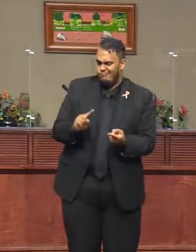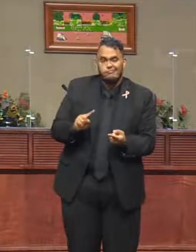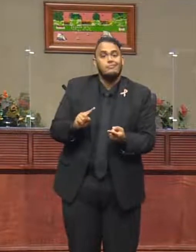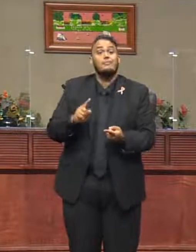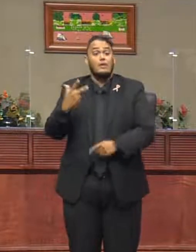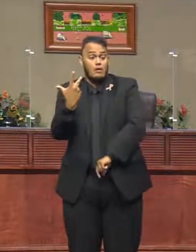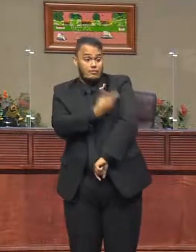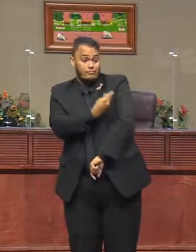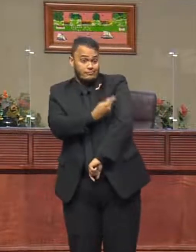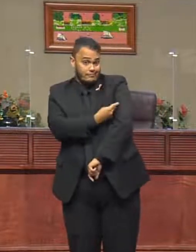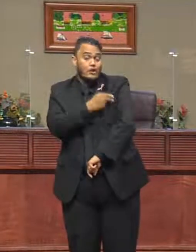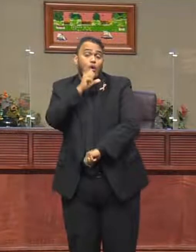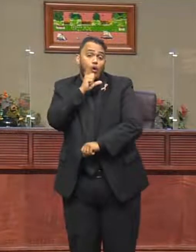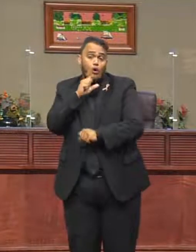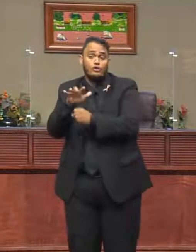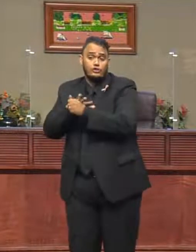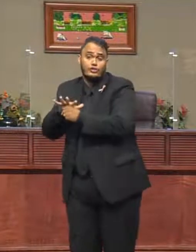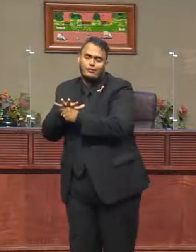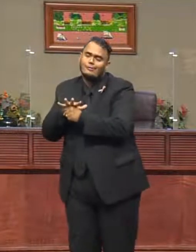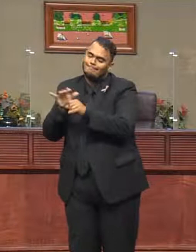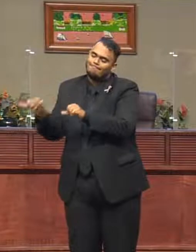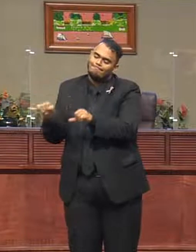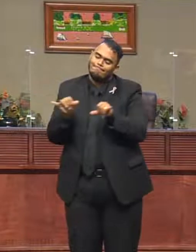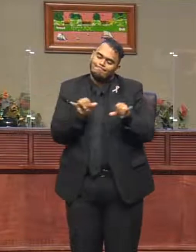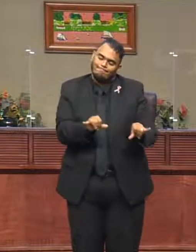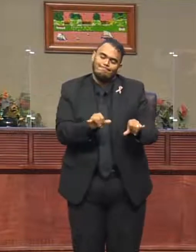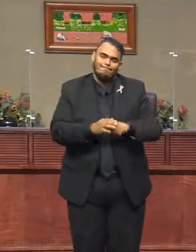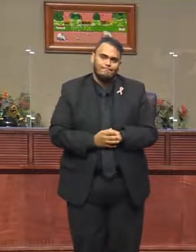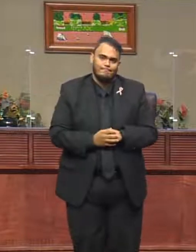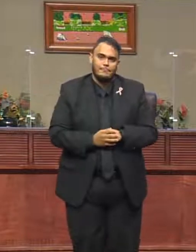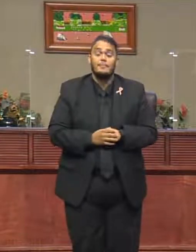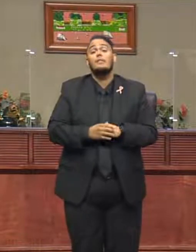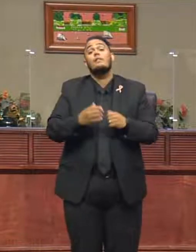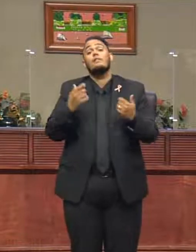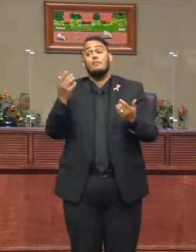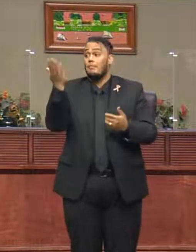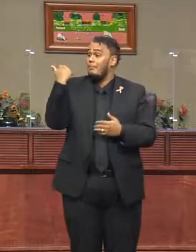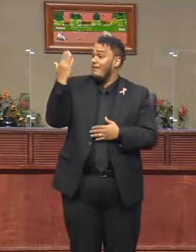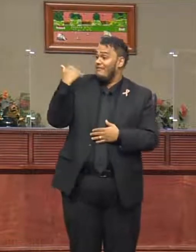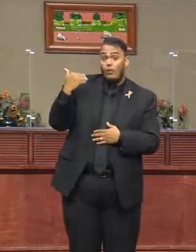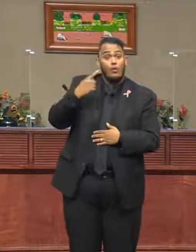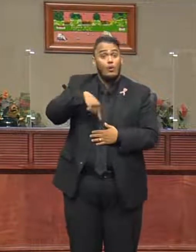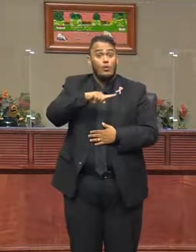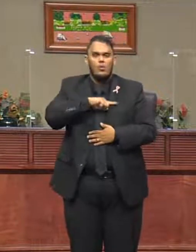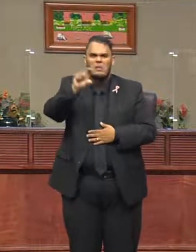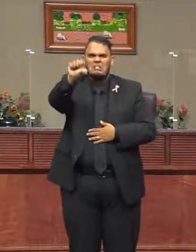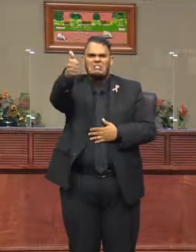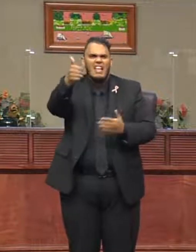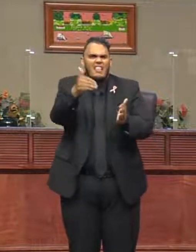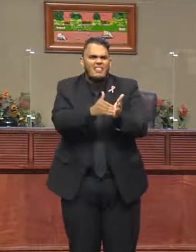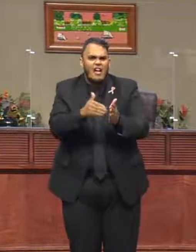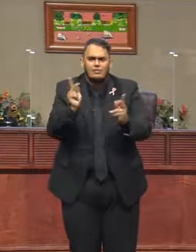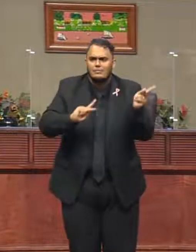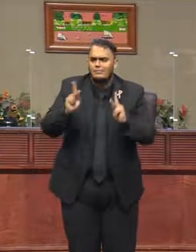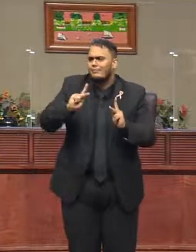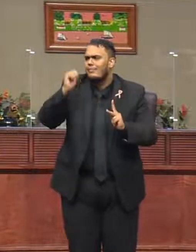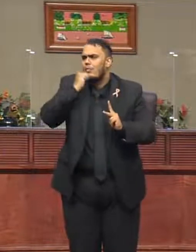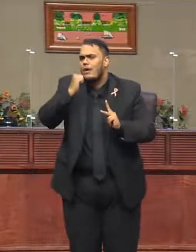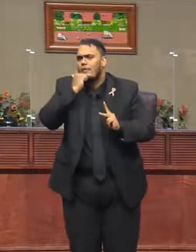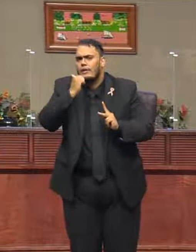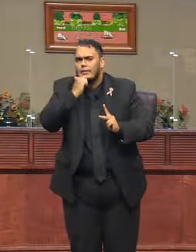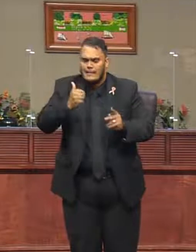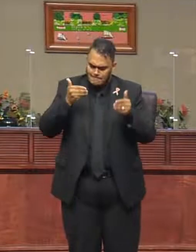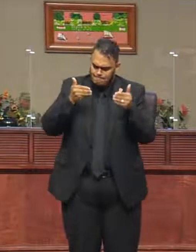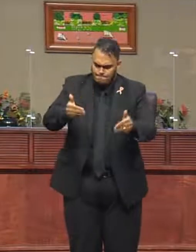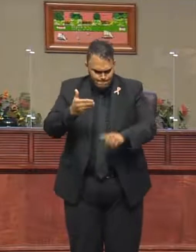is unfortunately part of that trend. At one point this spring, we were vaccinating 10,000 people a day. Right now,